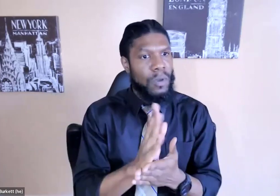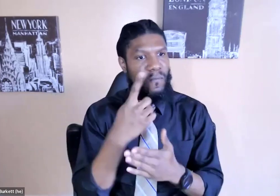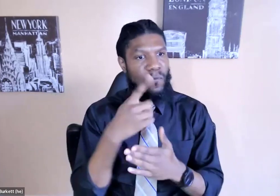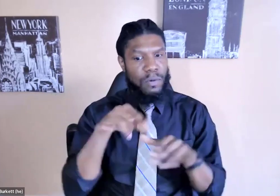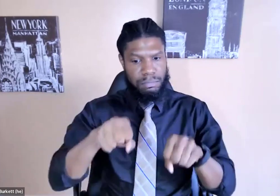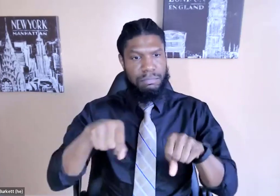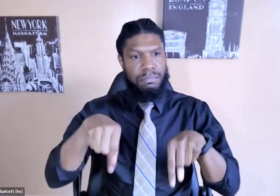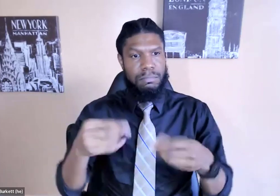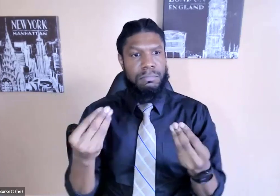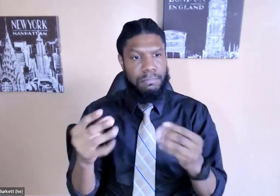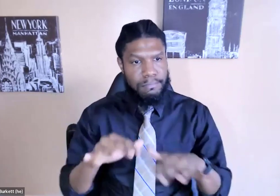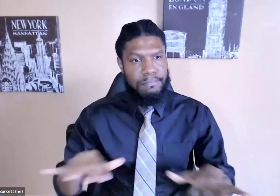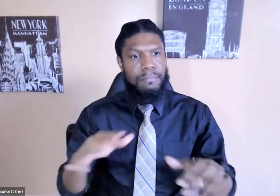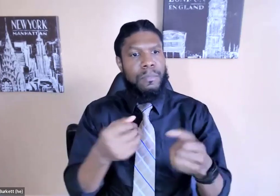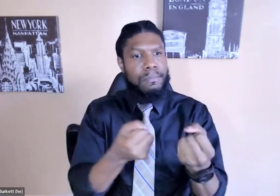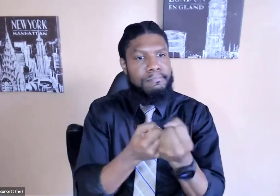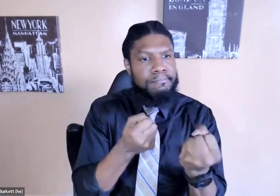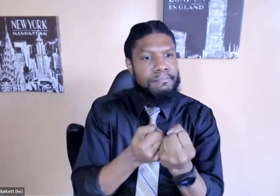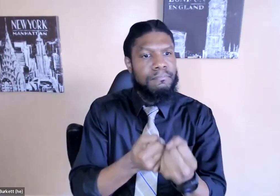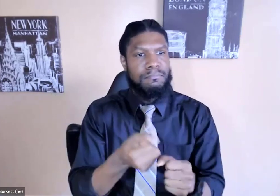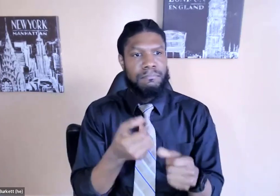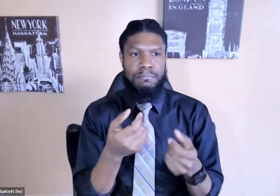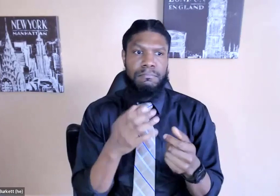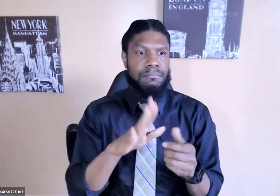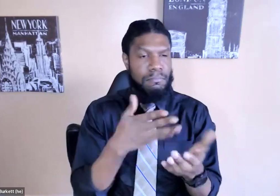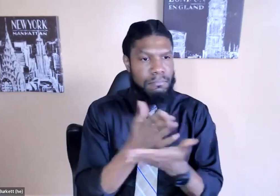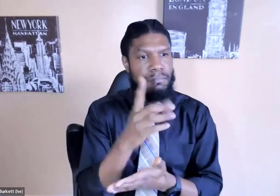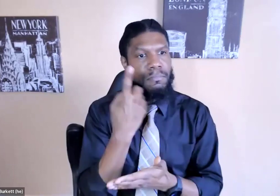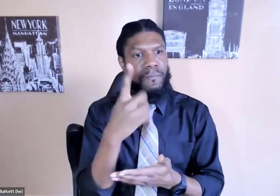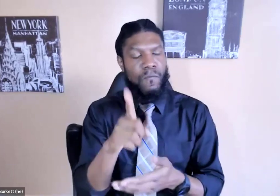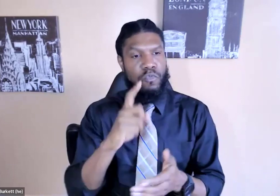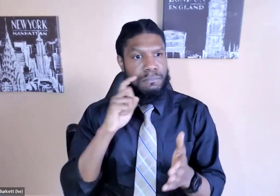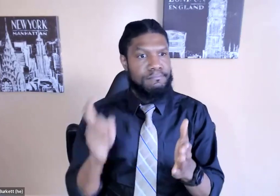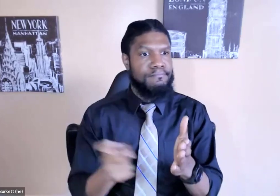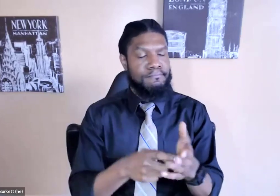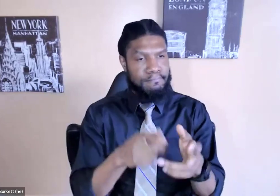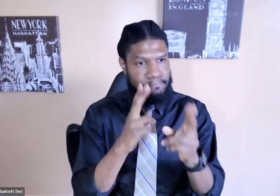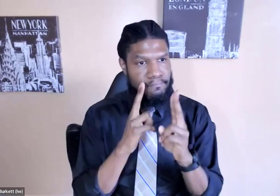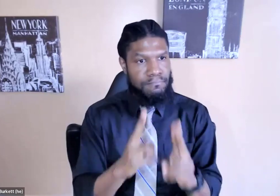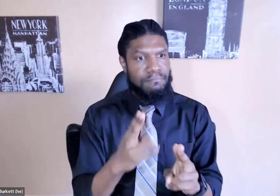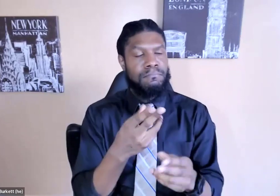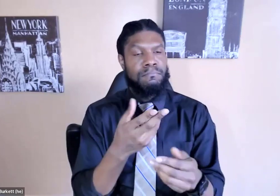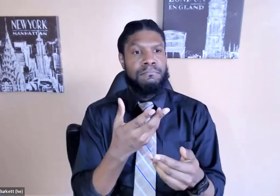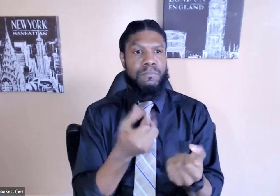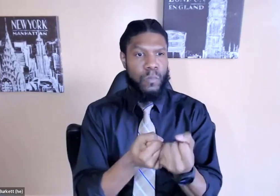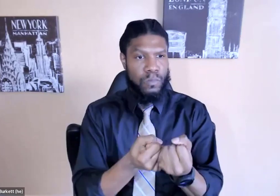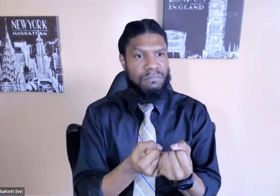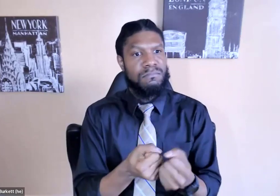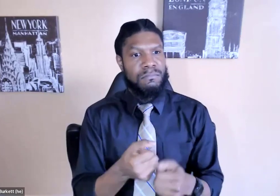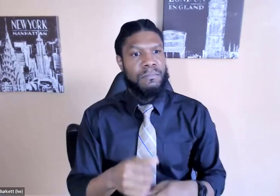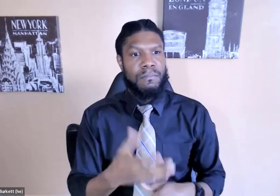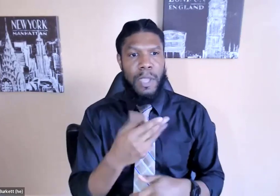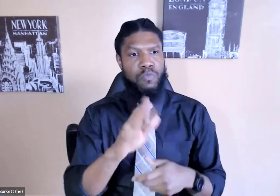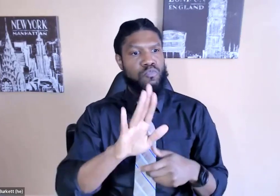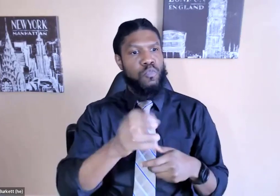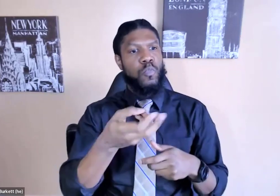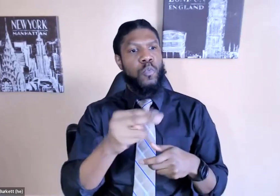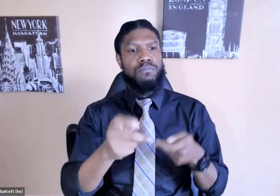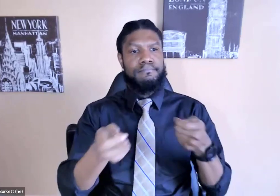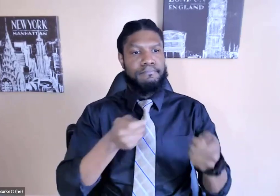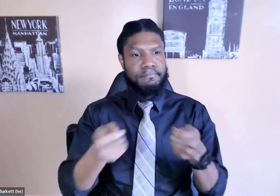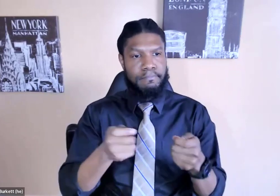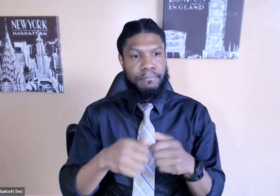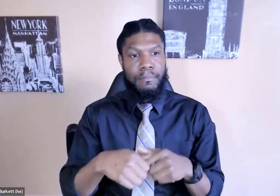Indigenous struggles for sovereignty, support, and recognition. Within my transcript for this talk is more information about each of these tribes and how